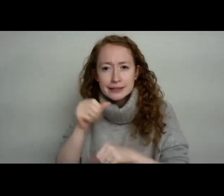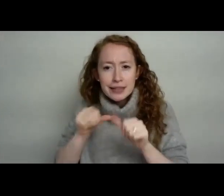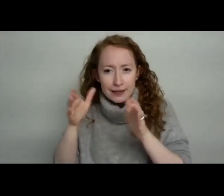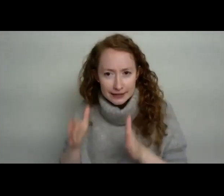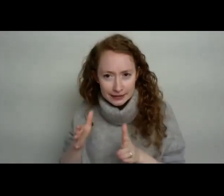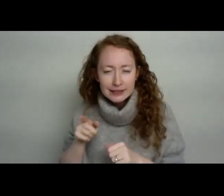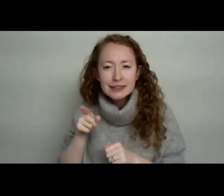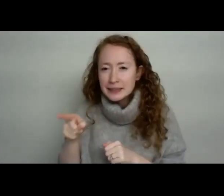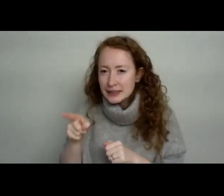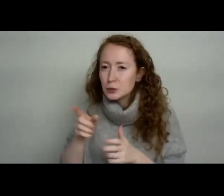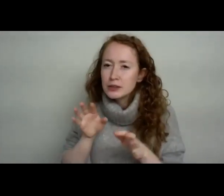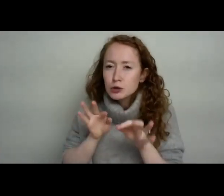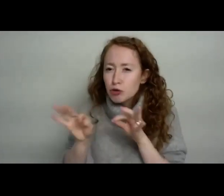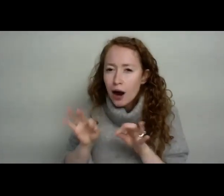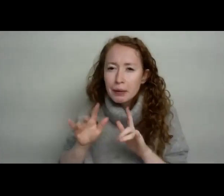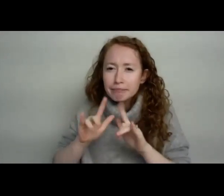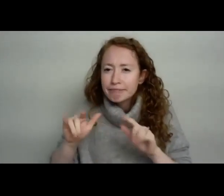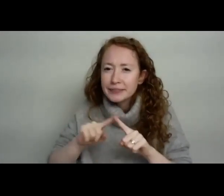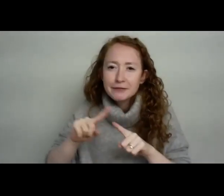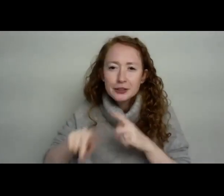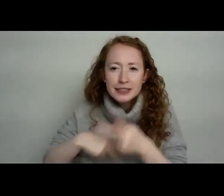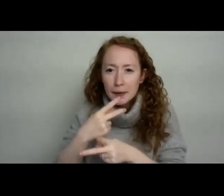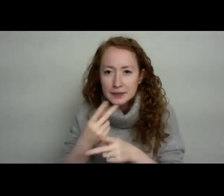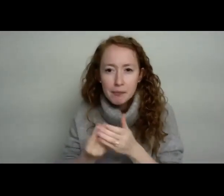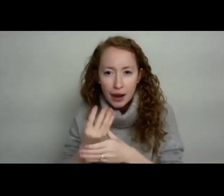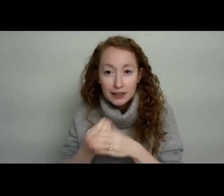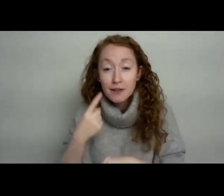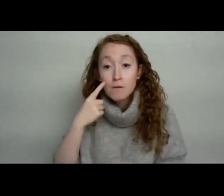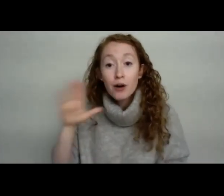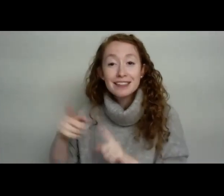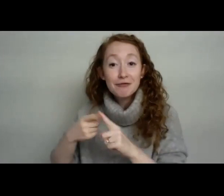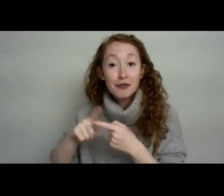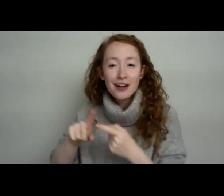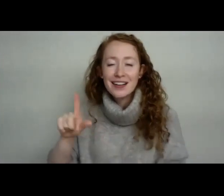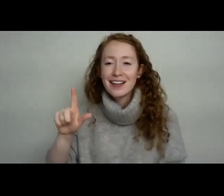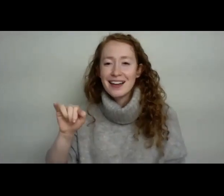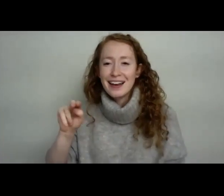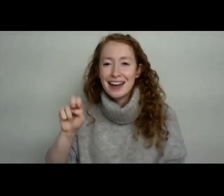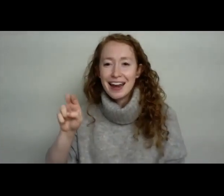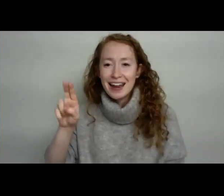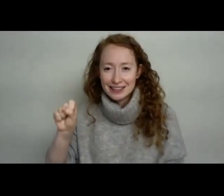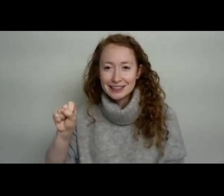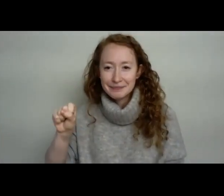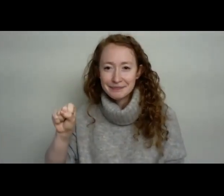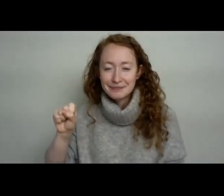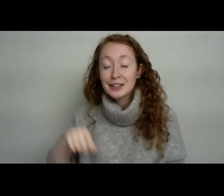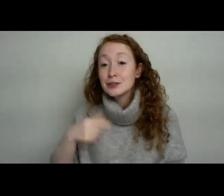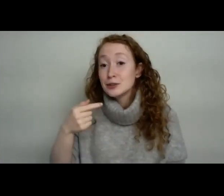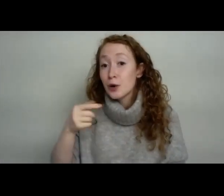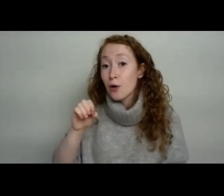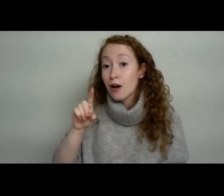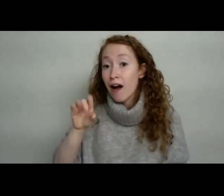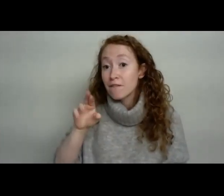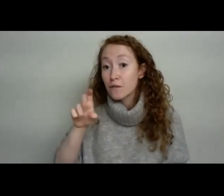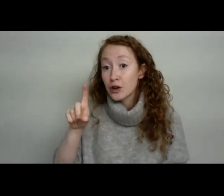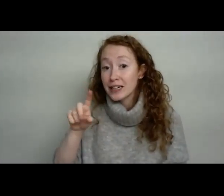all kinds of plants for his good friend, Linnaeus. And so Gottfried Zinn had all kinds of